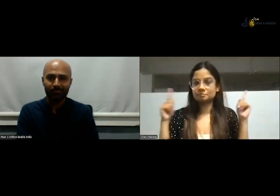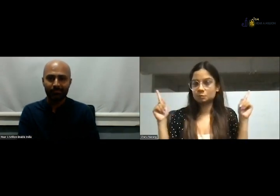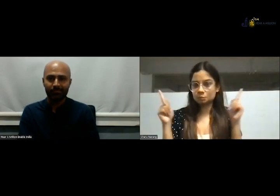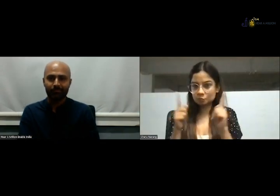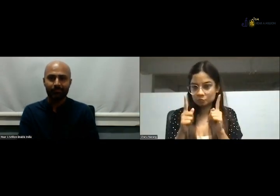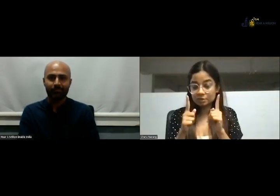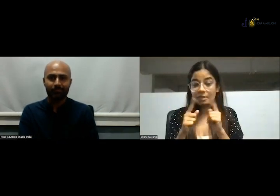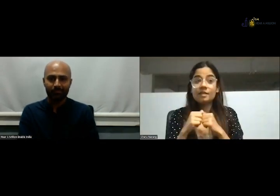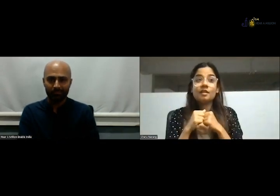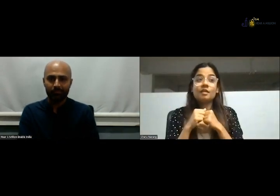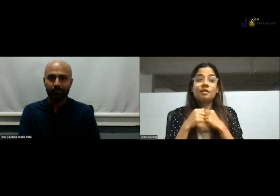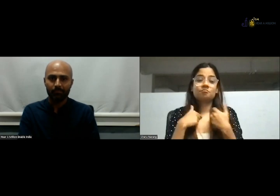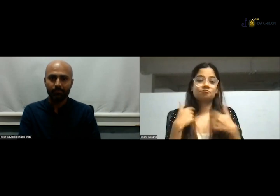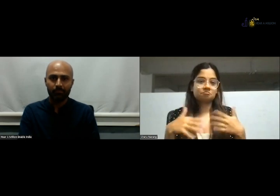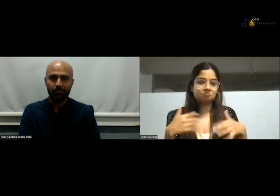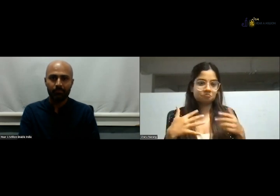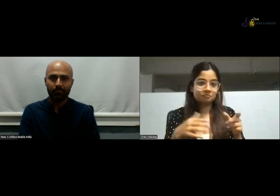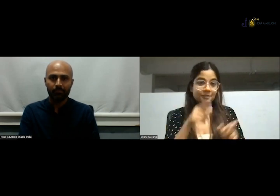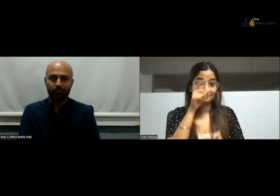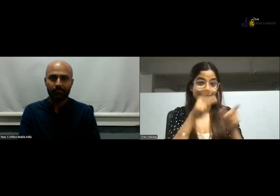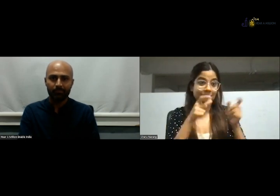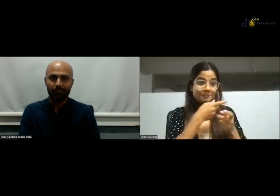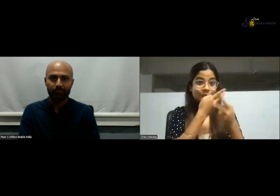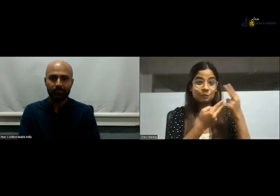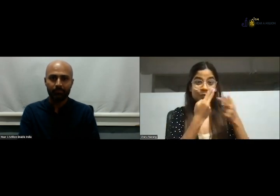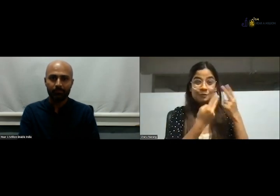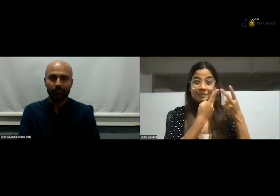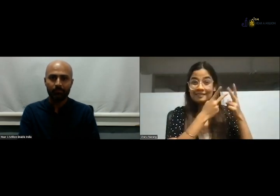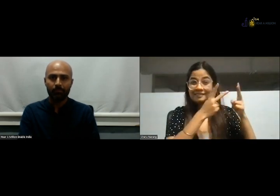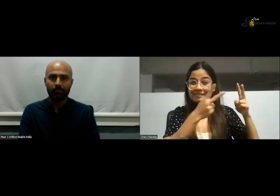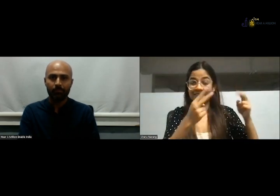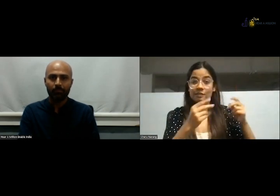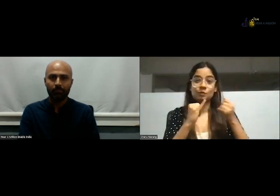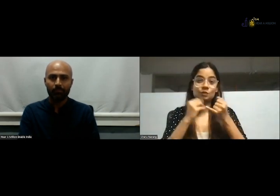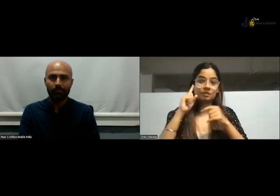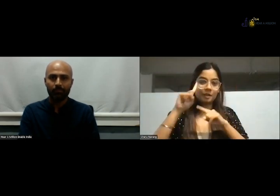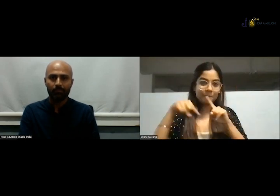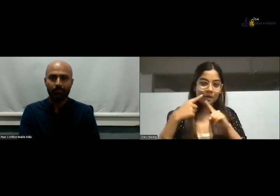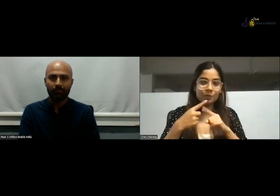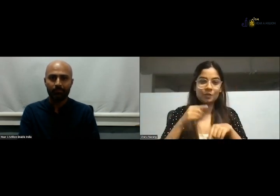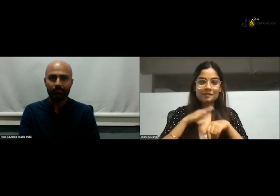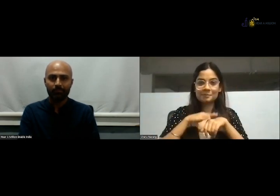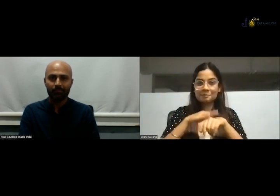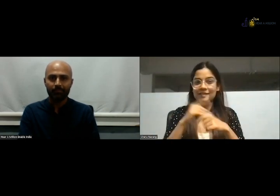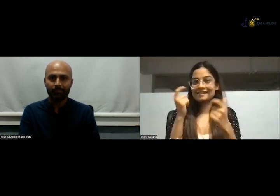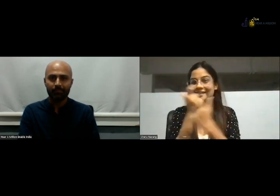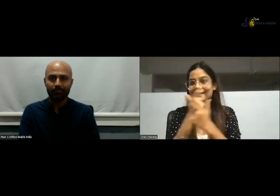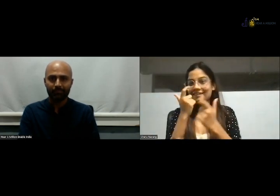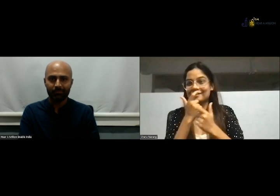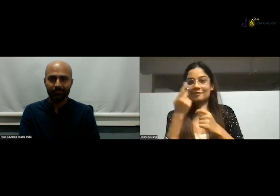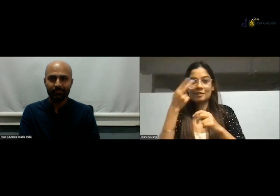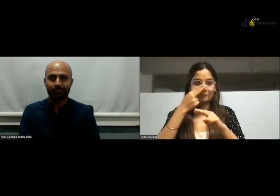your experiences in short. Charu, yeah. Yes.